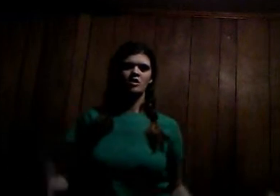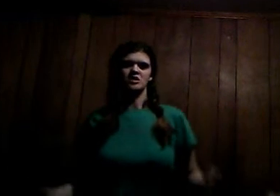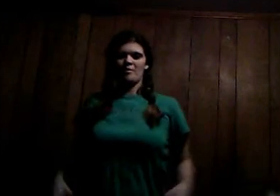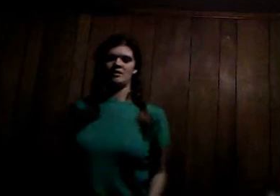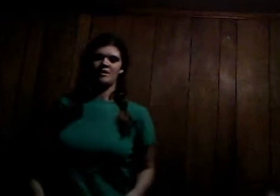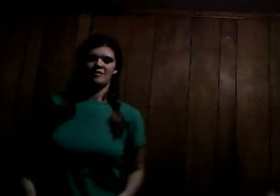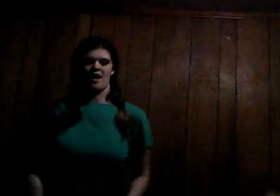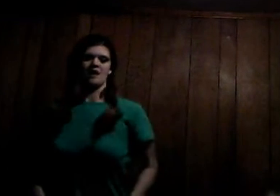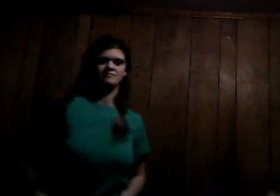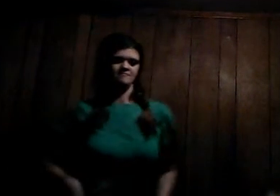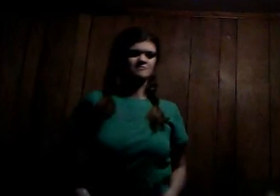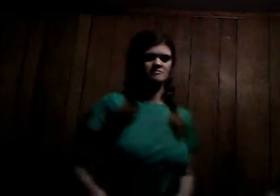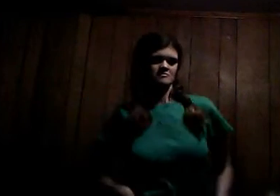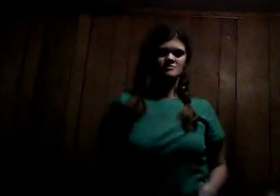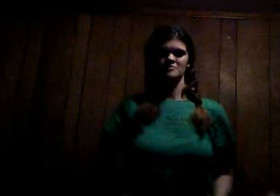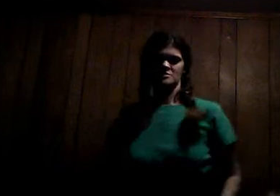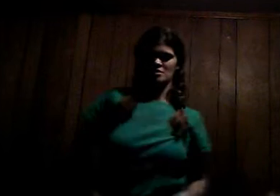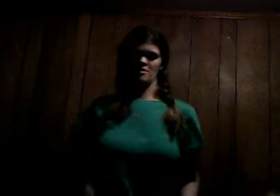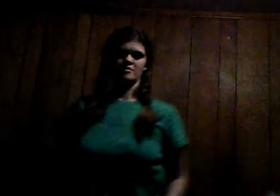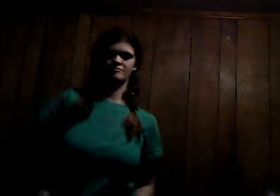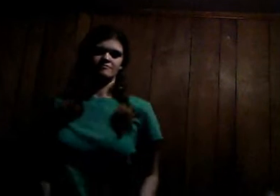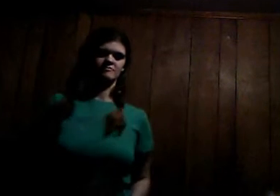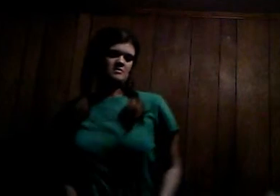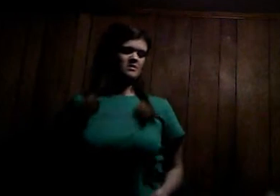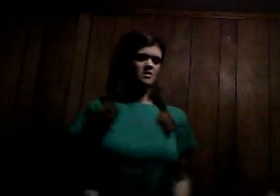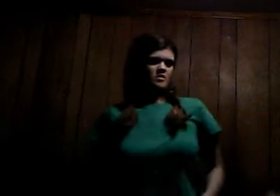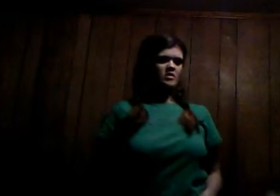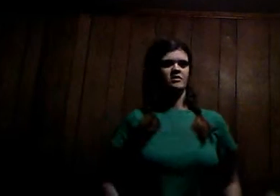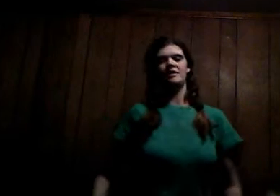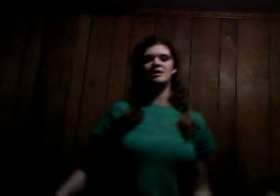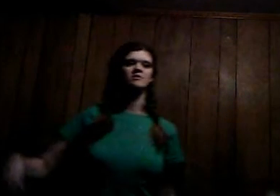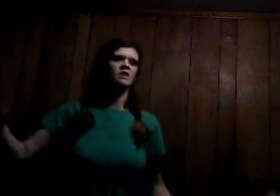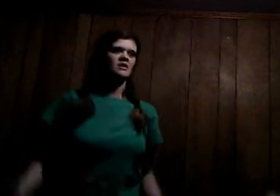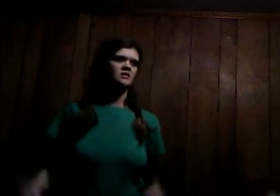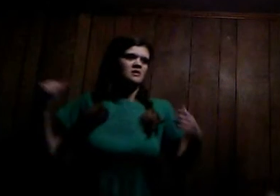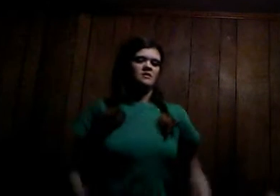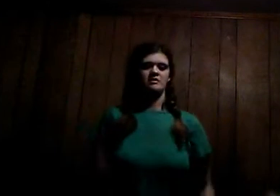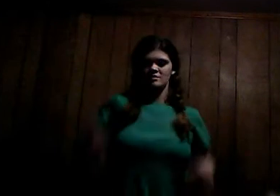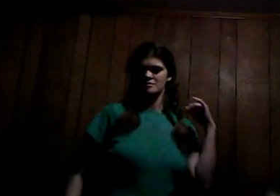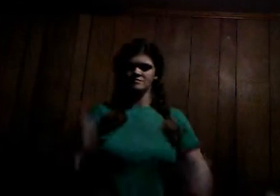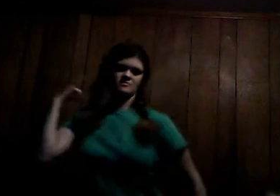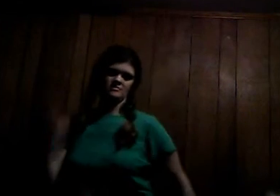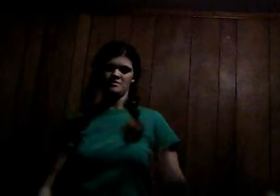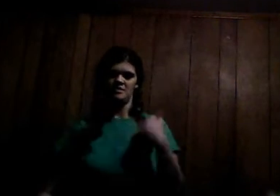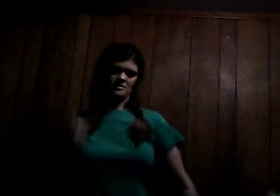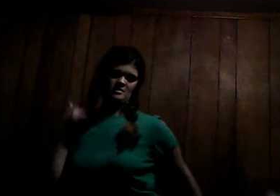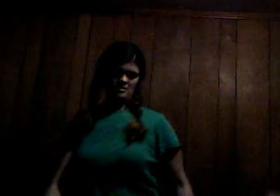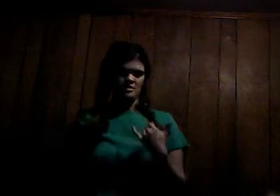Stop. Hammer time. Go with the flow. It is said if you can't prove the list, then you probably are dead. So wave your hands in the air. Bust a few moves. Run your fingers through